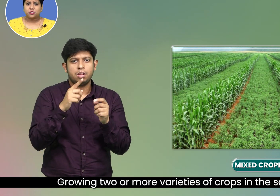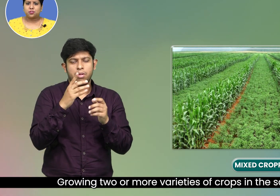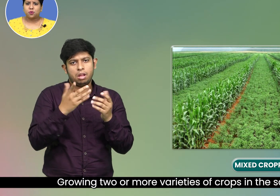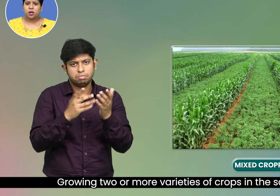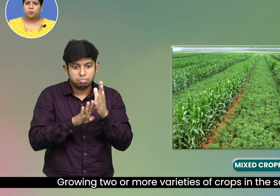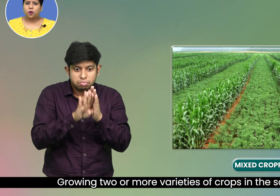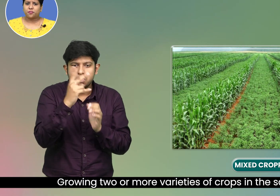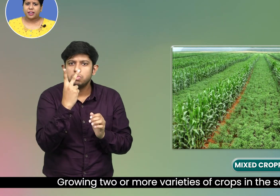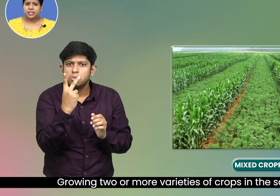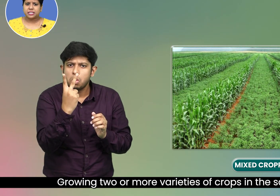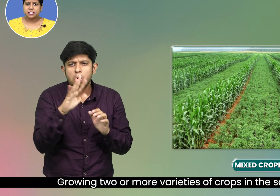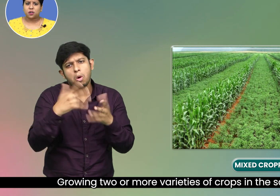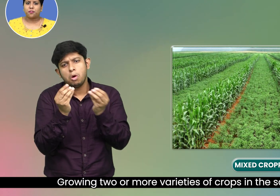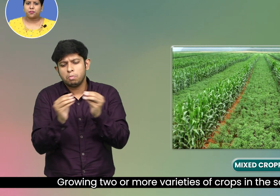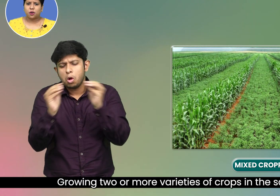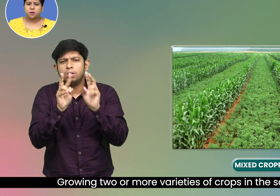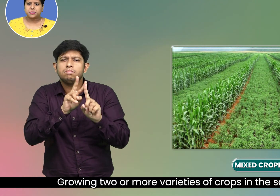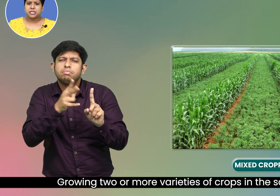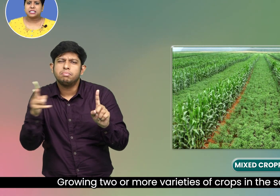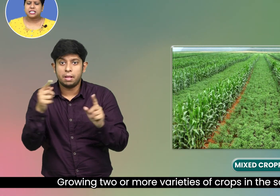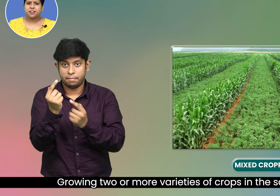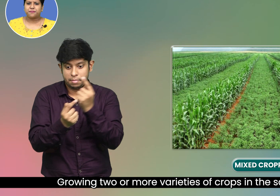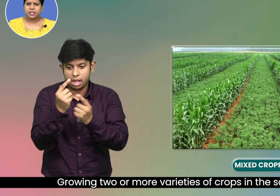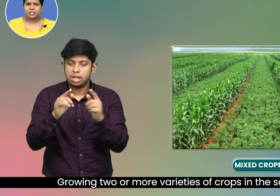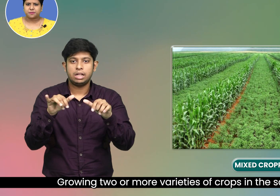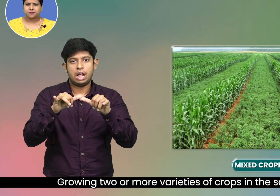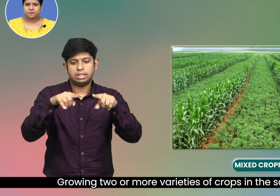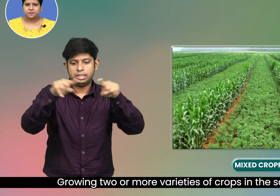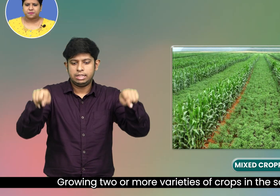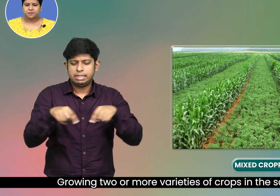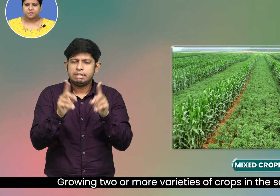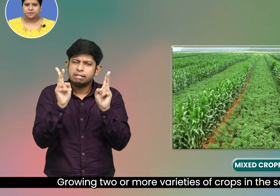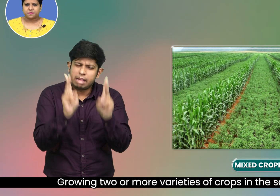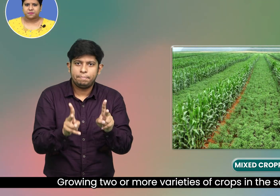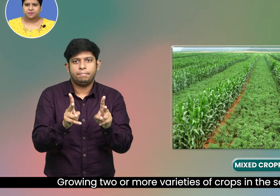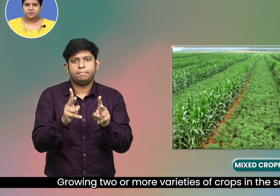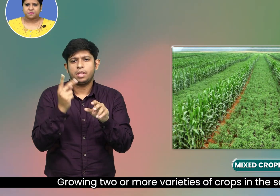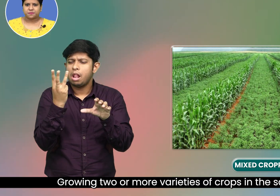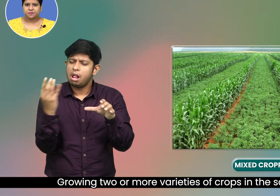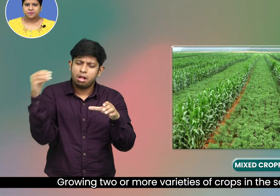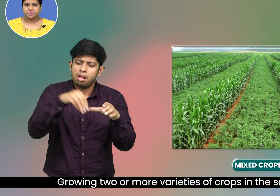growing two or more varieties of crops in the same field.